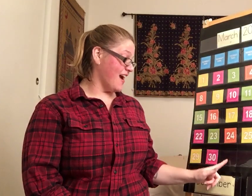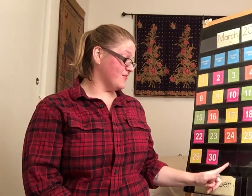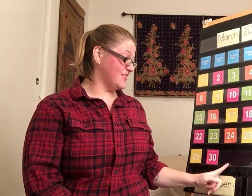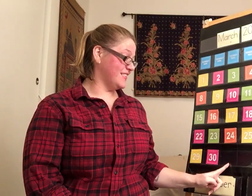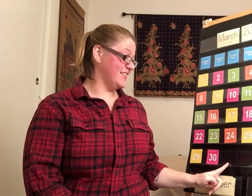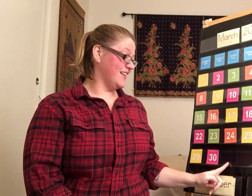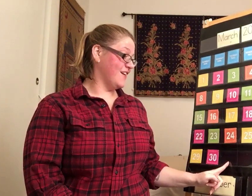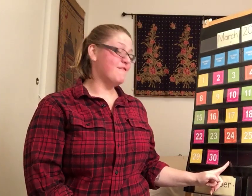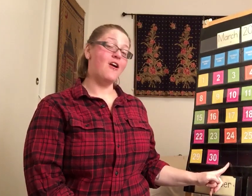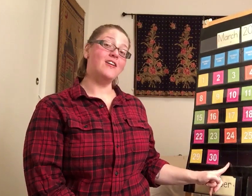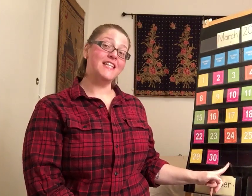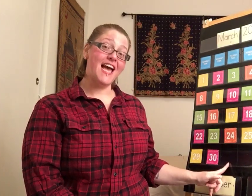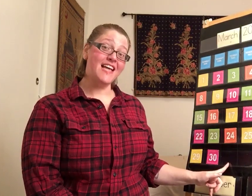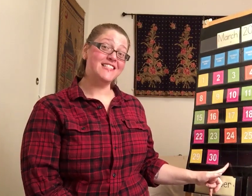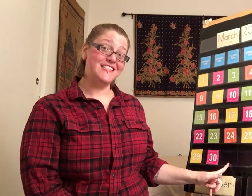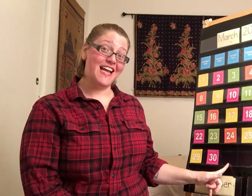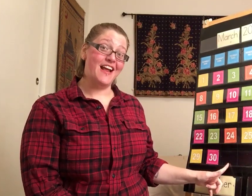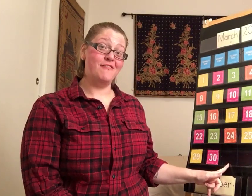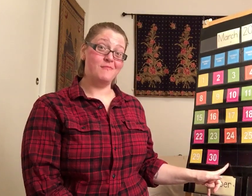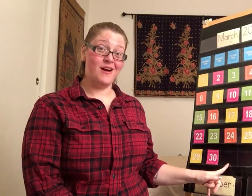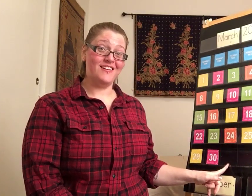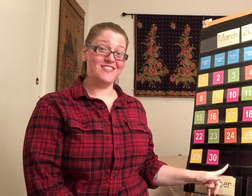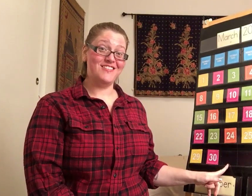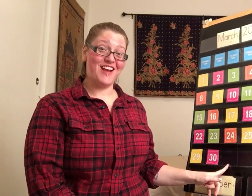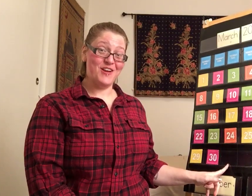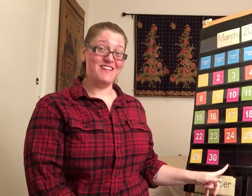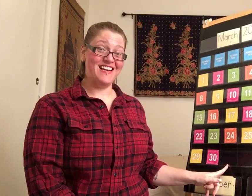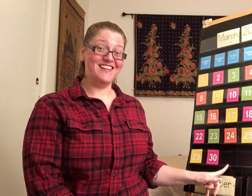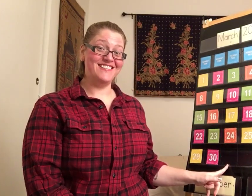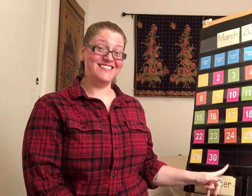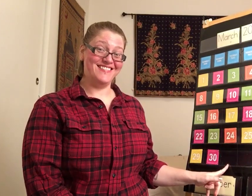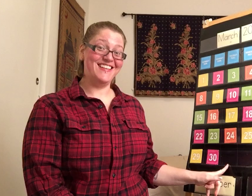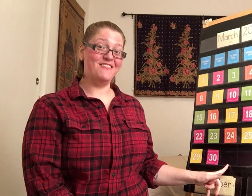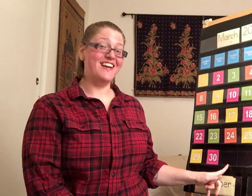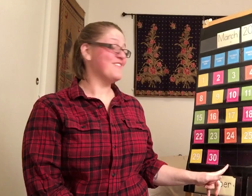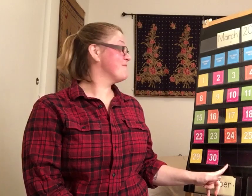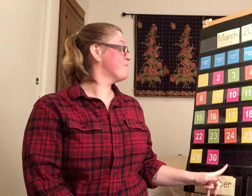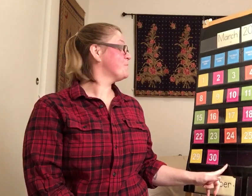count for our last day of March. Are you ready? Here we go.